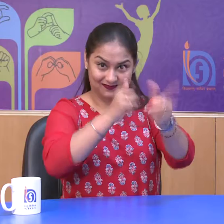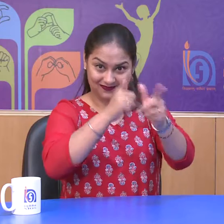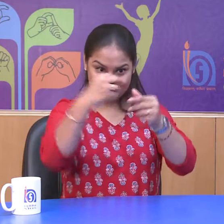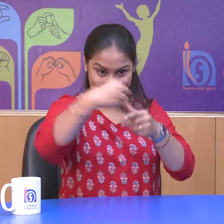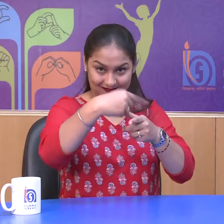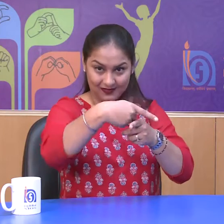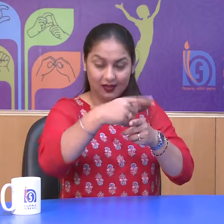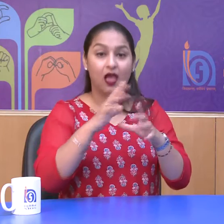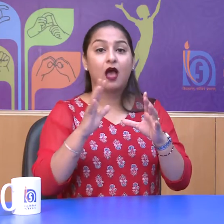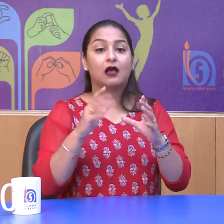saltpetre,